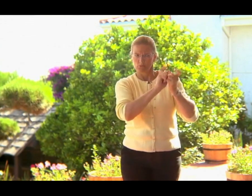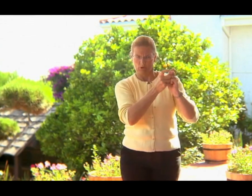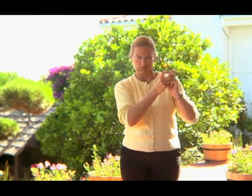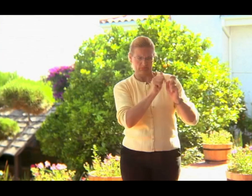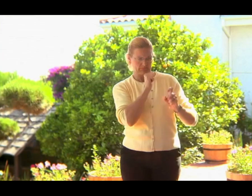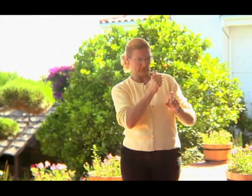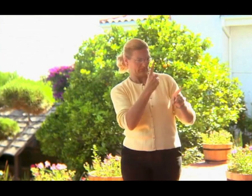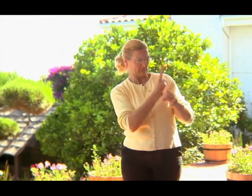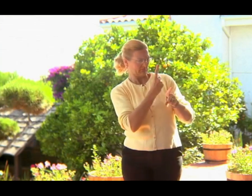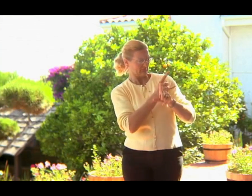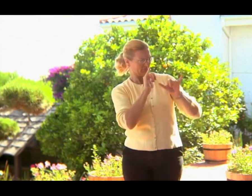concern.